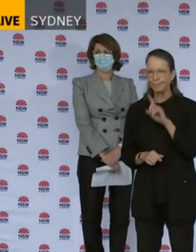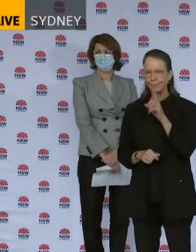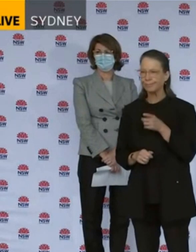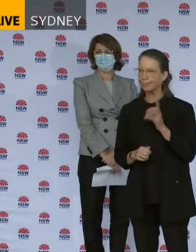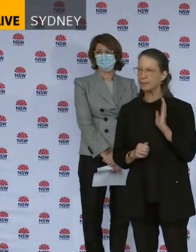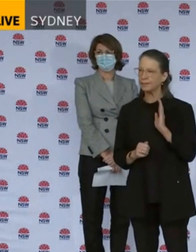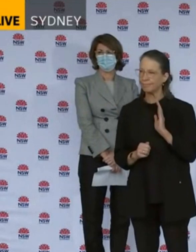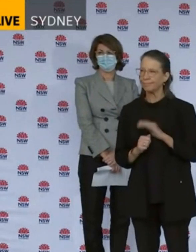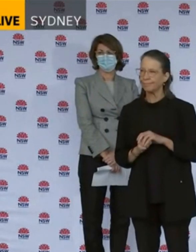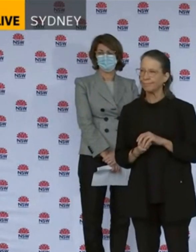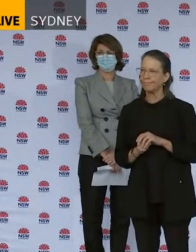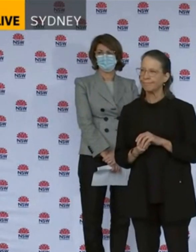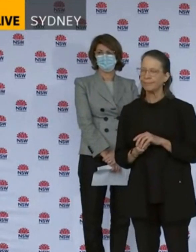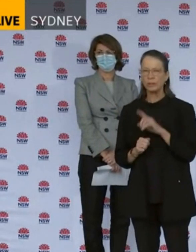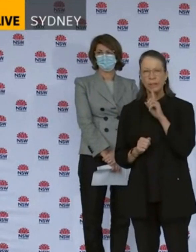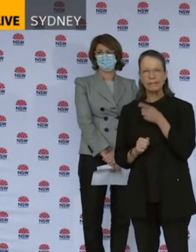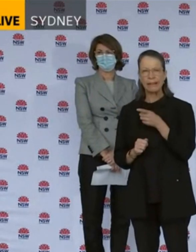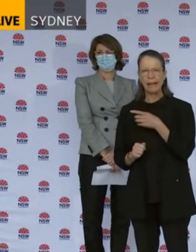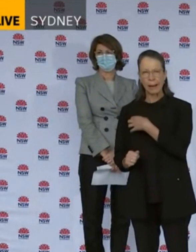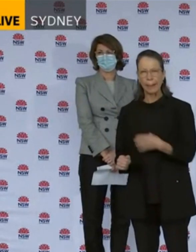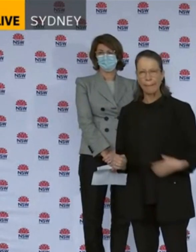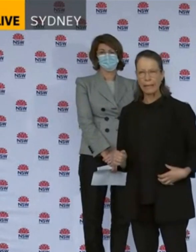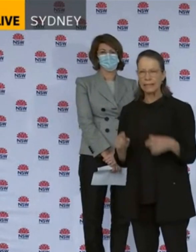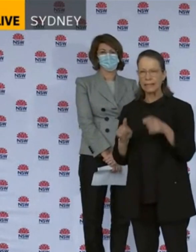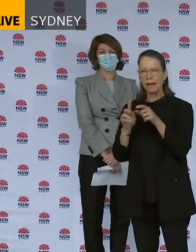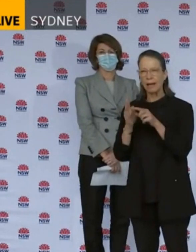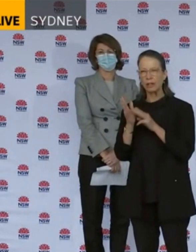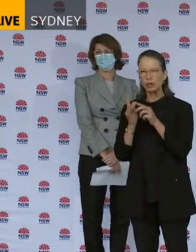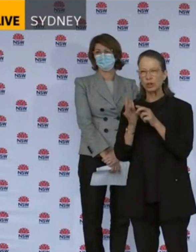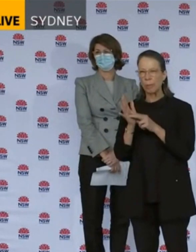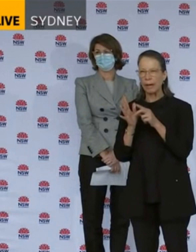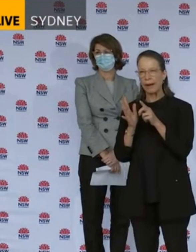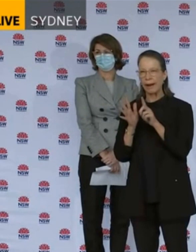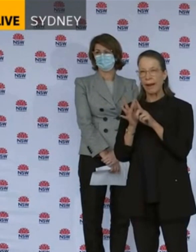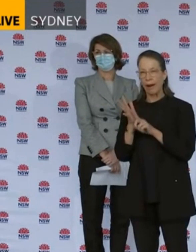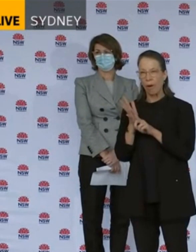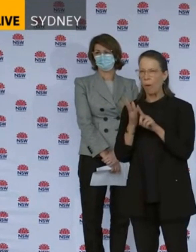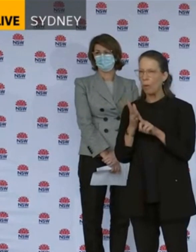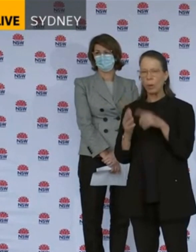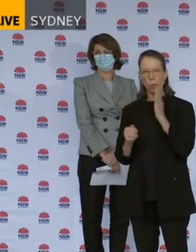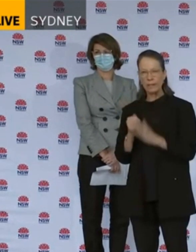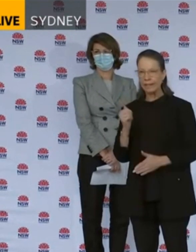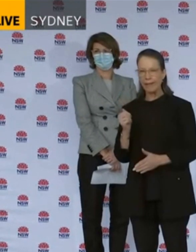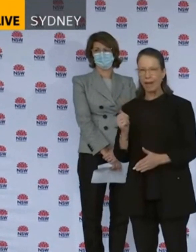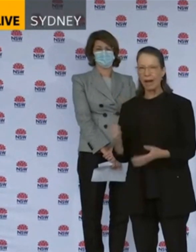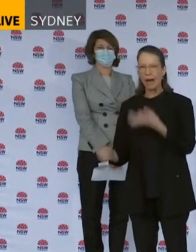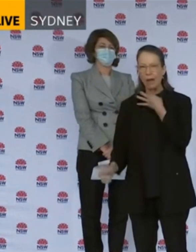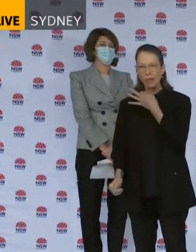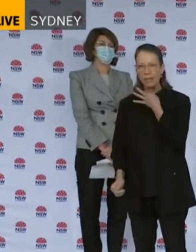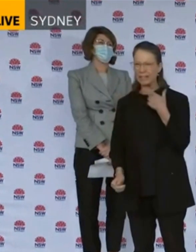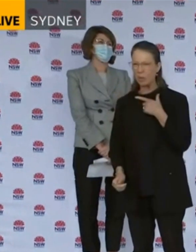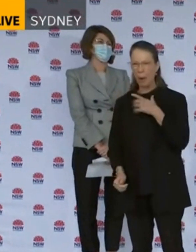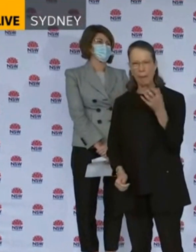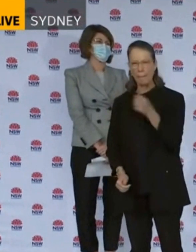Dominello, and it says in the statement, a risk to the community. I guess some people would then ask the question, why does he then have to return to isolation? Can you explain